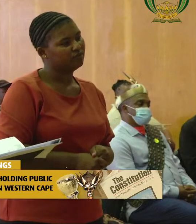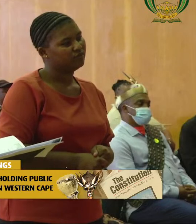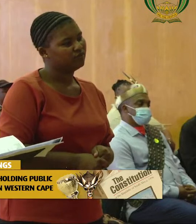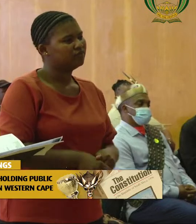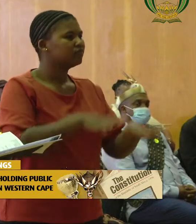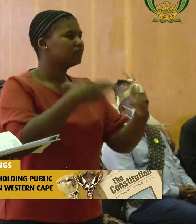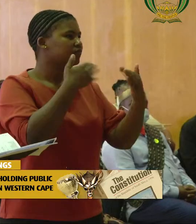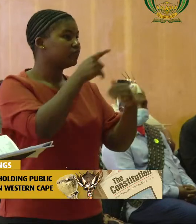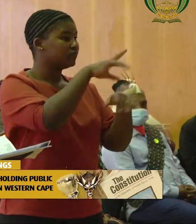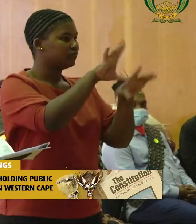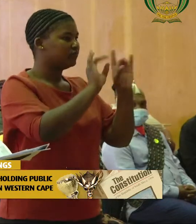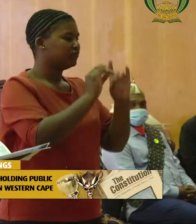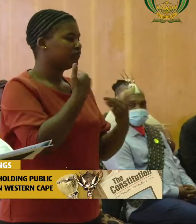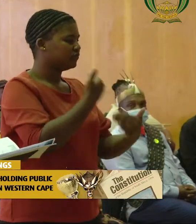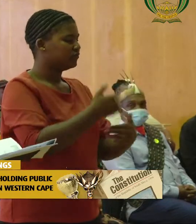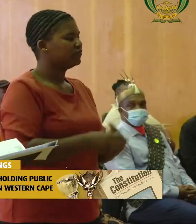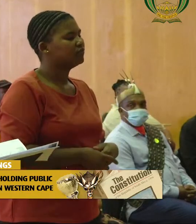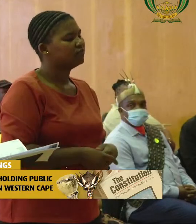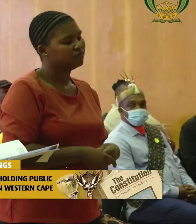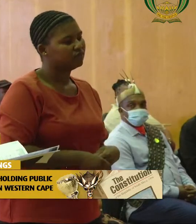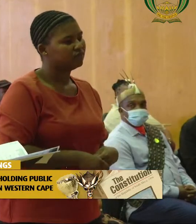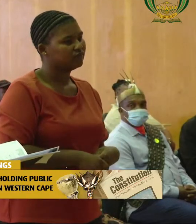Enkosi mhlali ngaphambili.